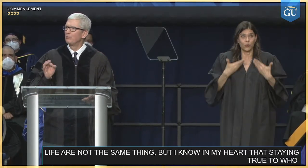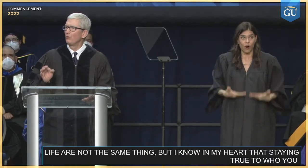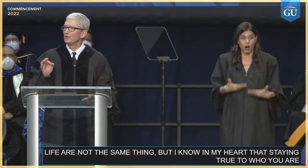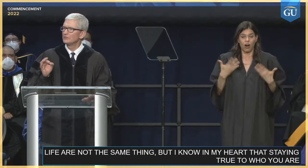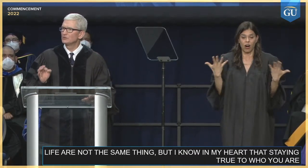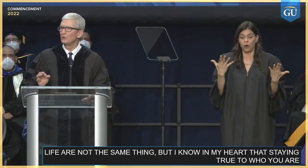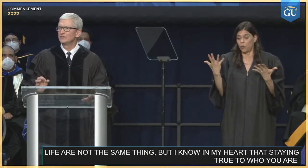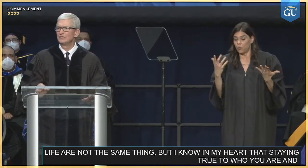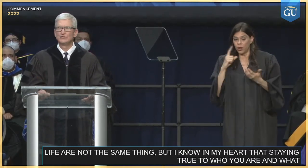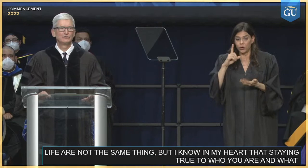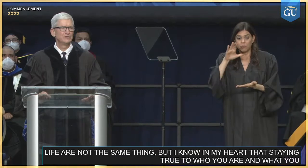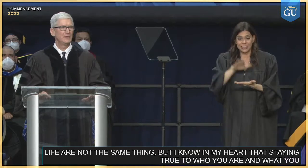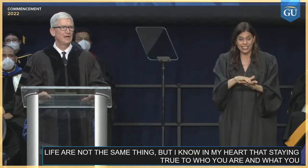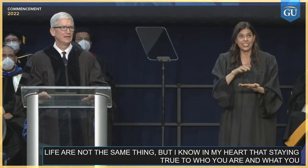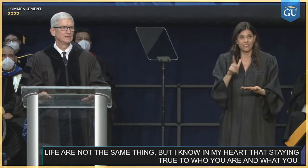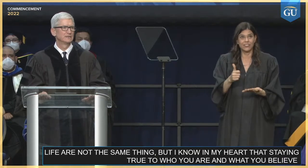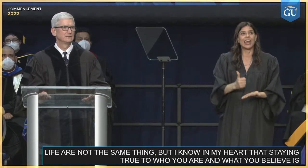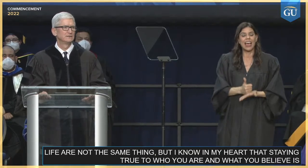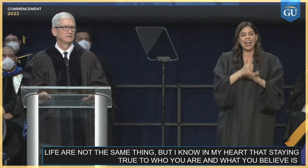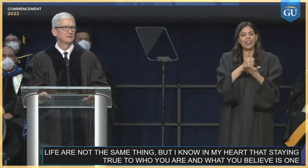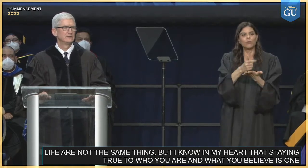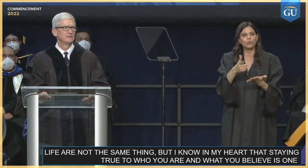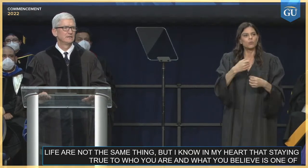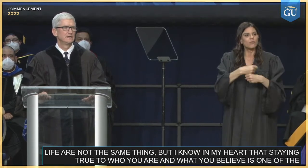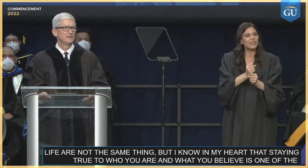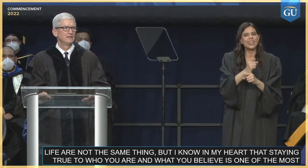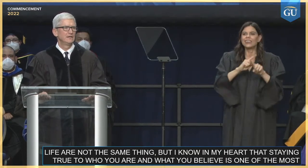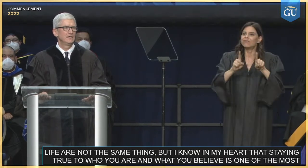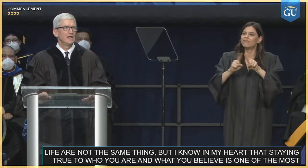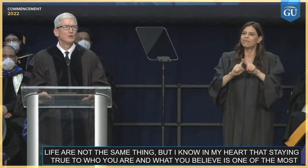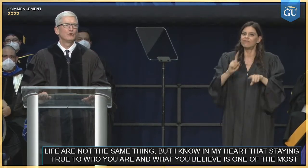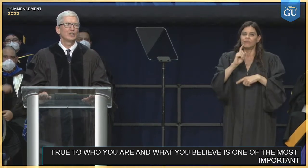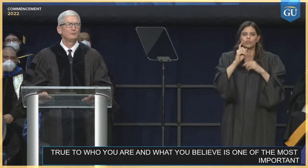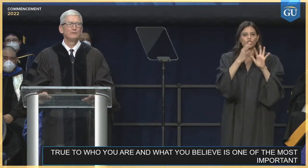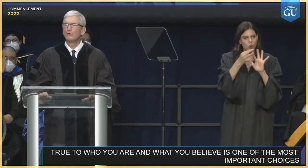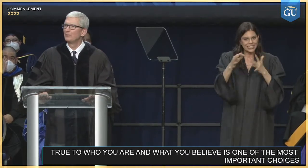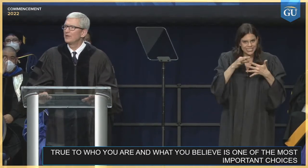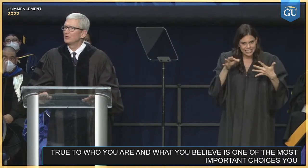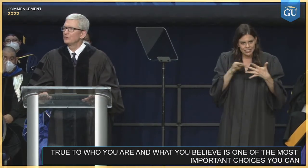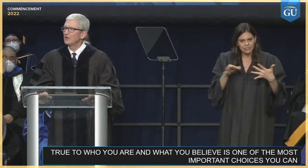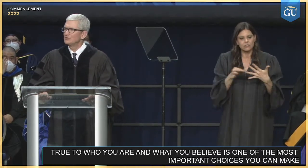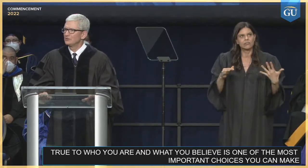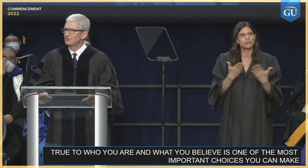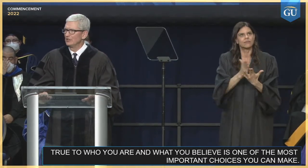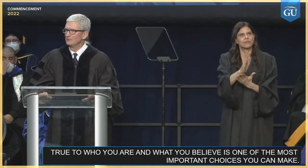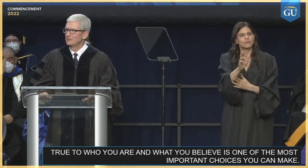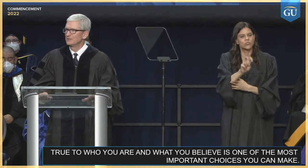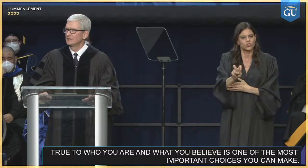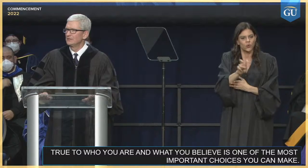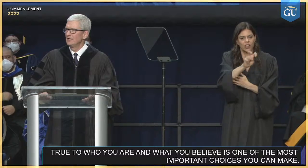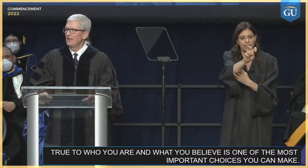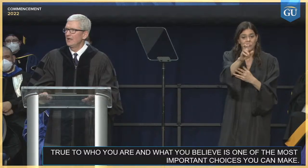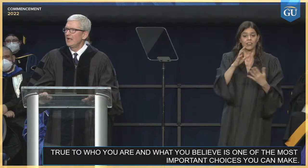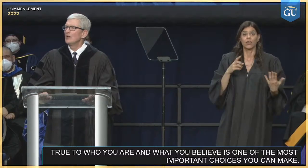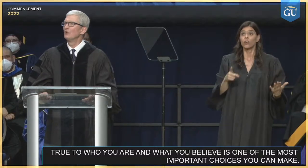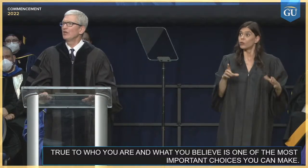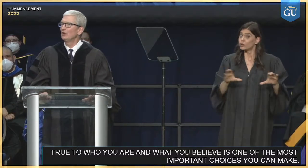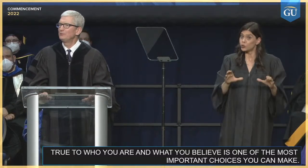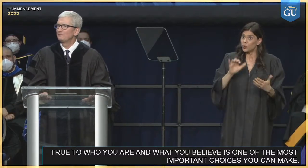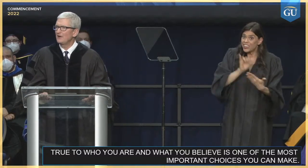important choices you can make. It will help you form better relationships. It will help you find